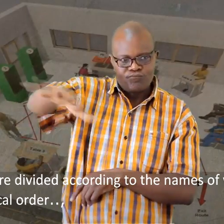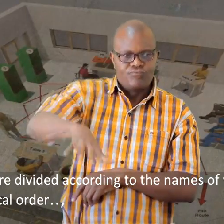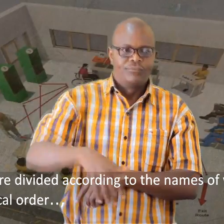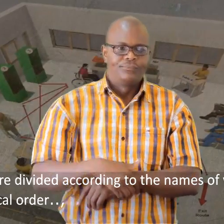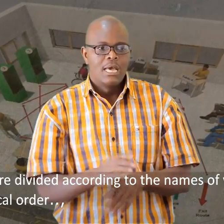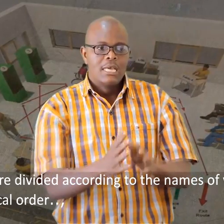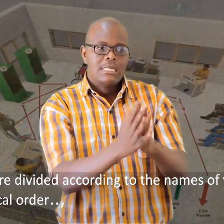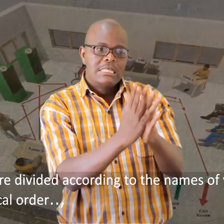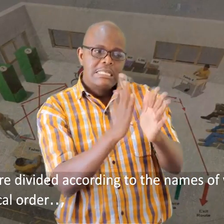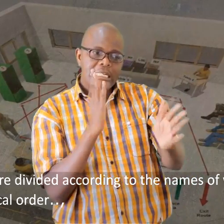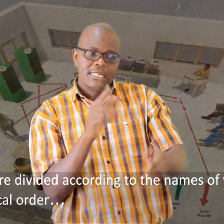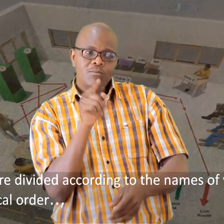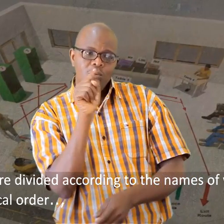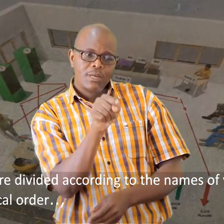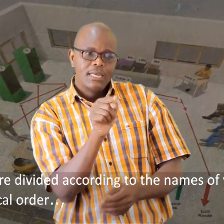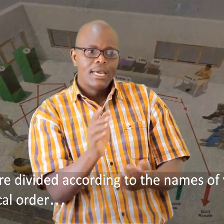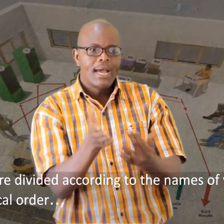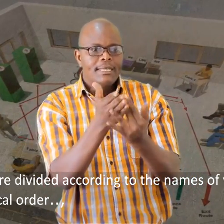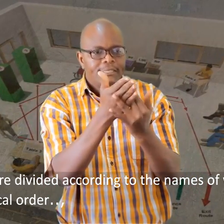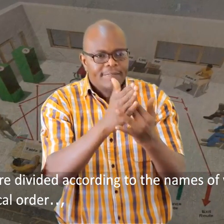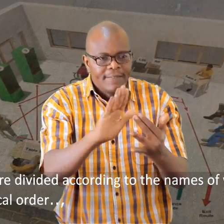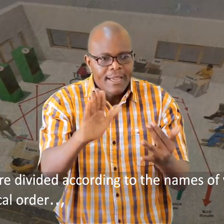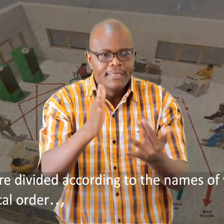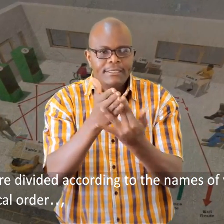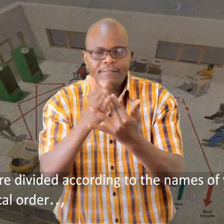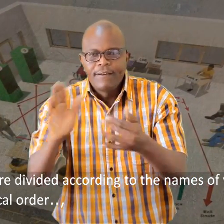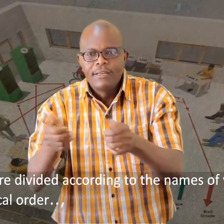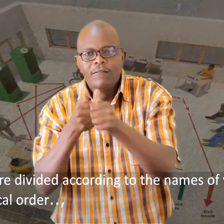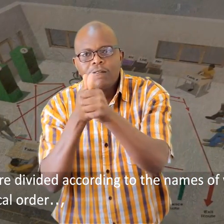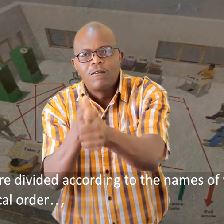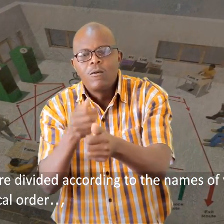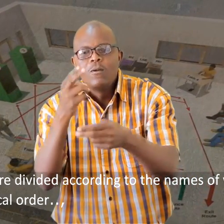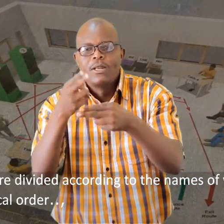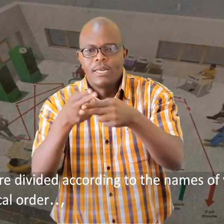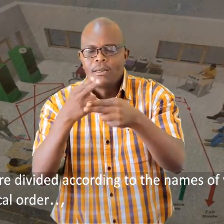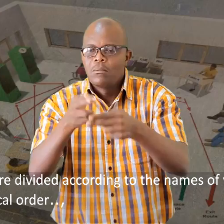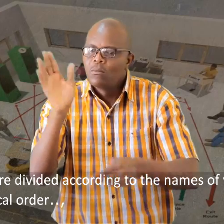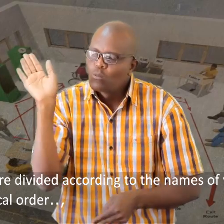Streams are divided according to the names of voters in alphabetical order.